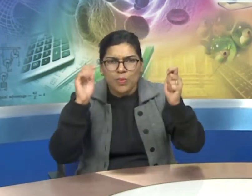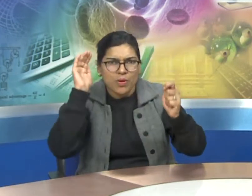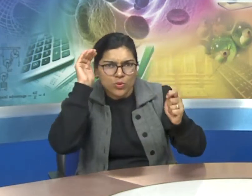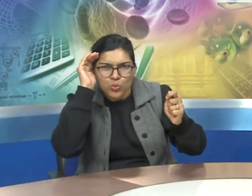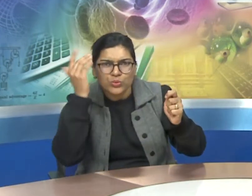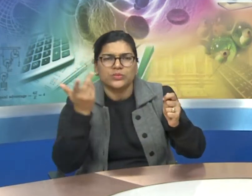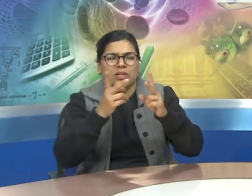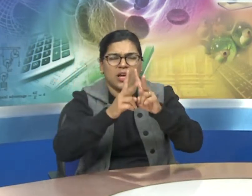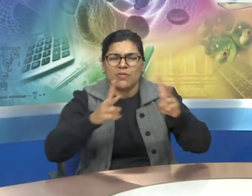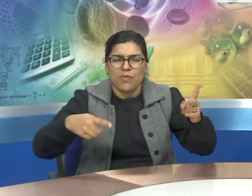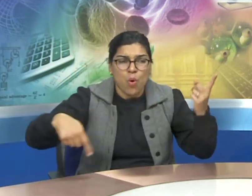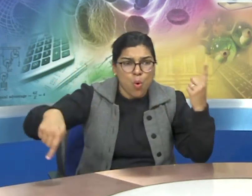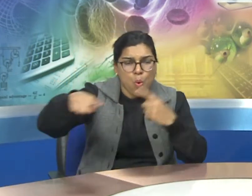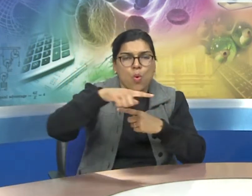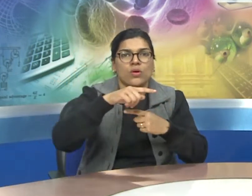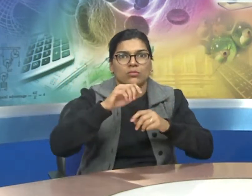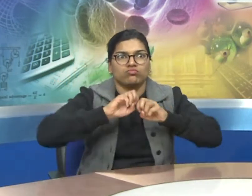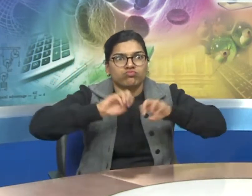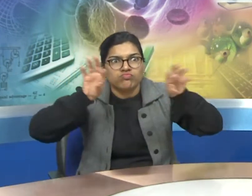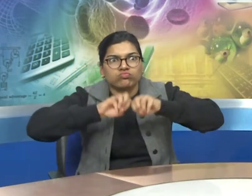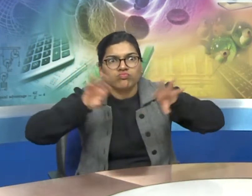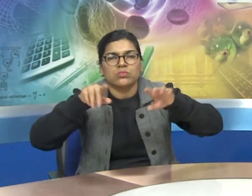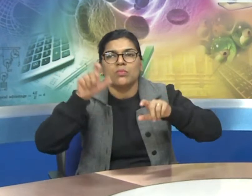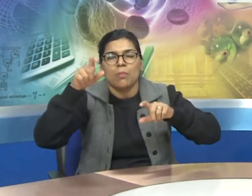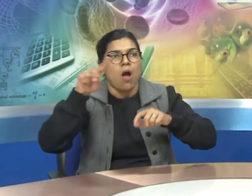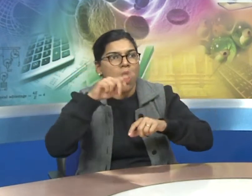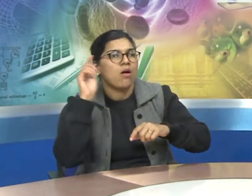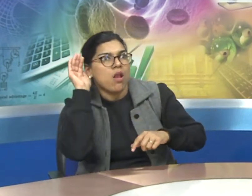there are various modes of communication in media.